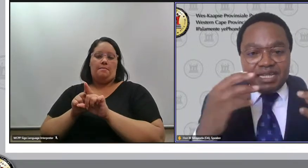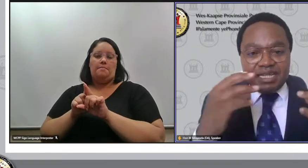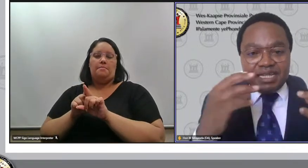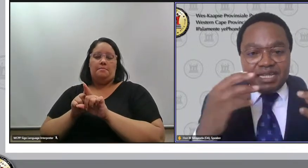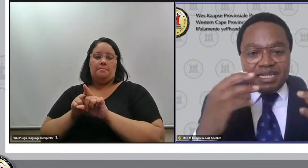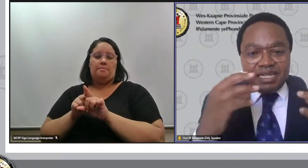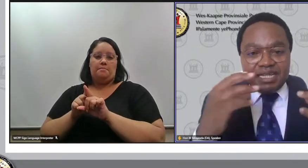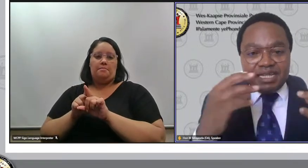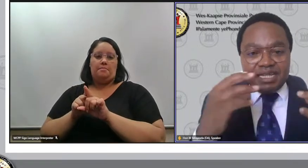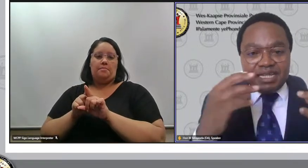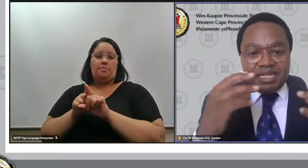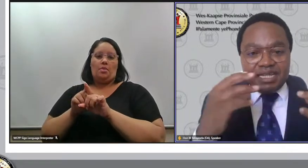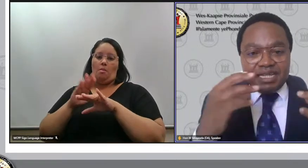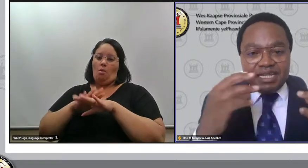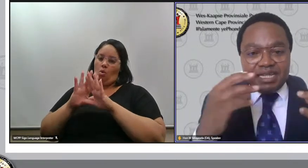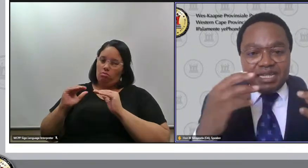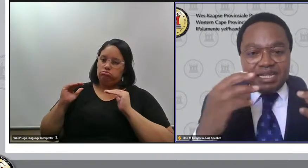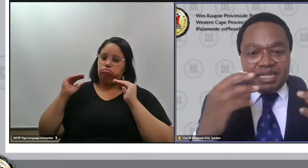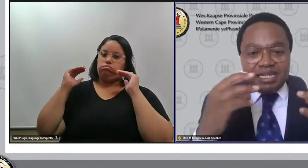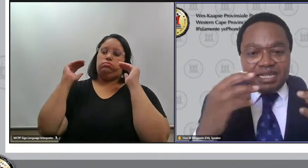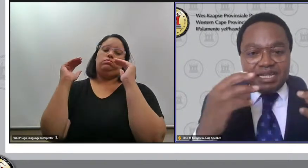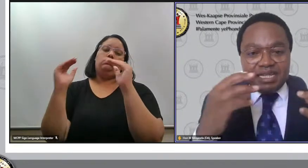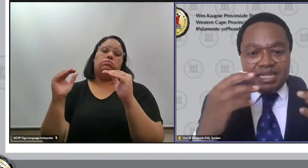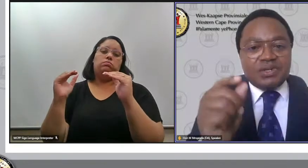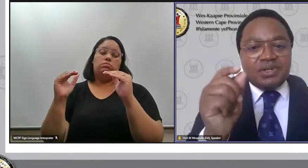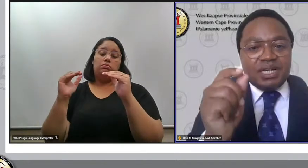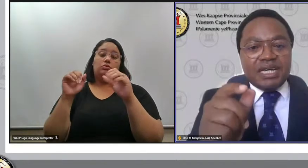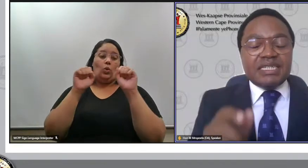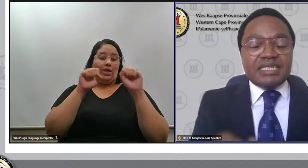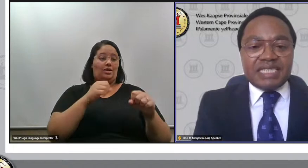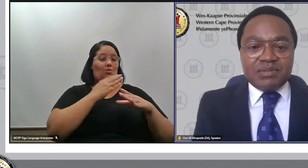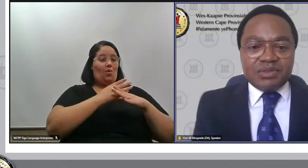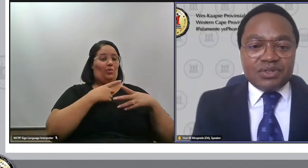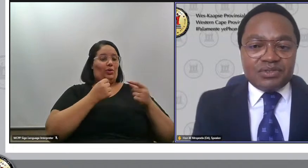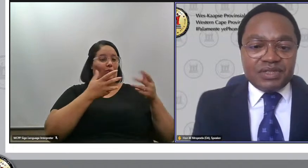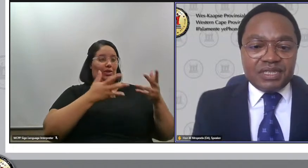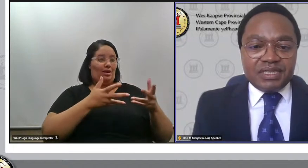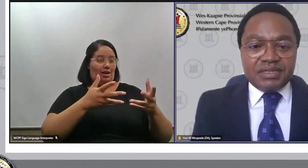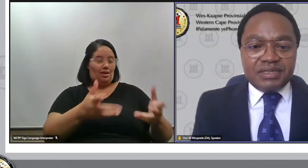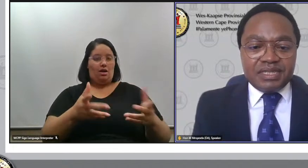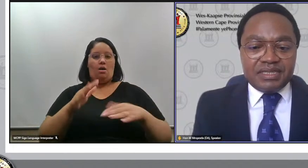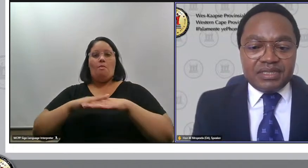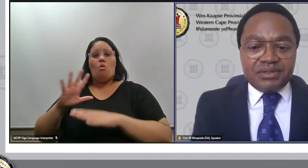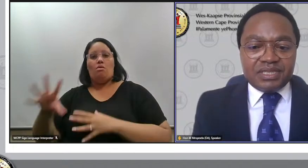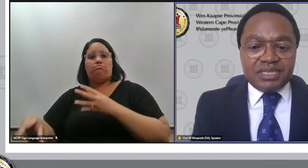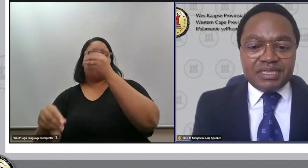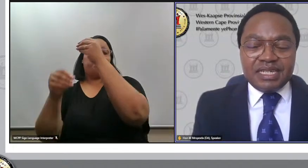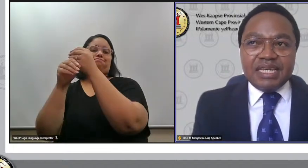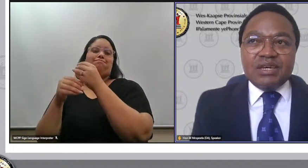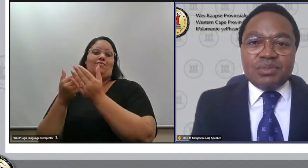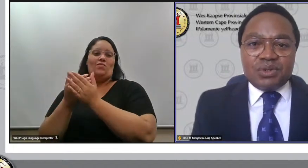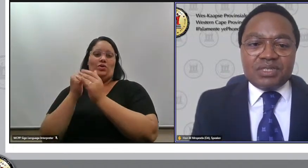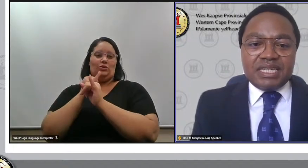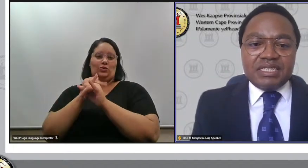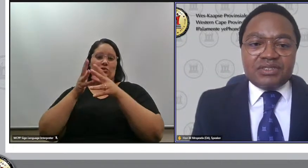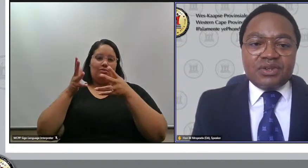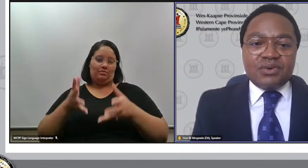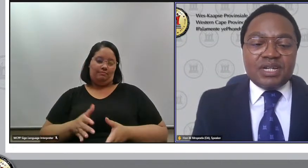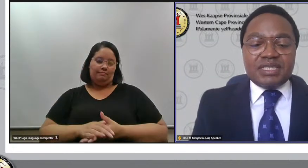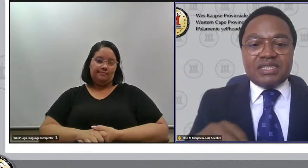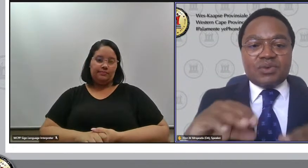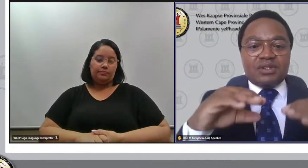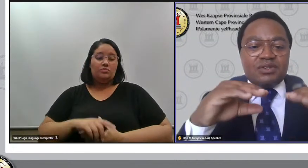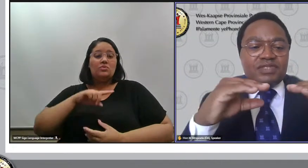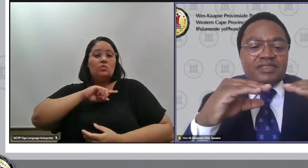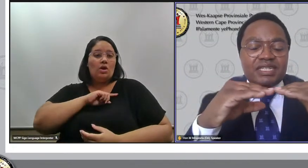we've elevated over and above the work that we do in terms of the institution. Because there